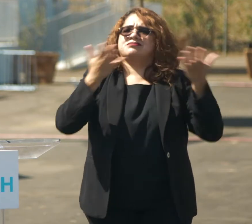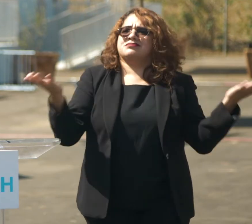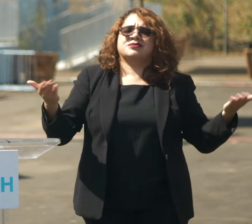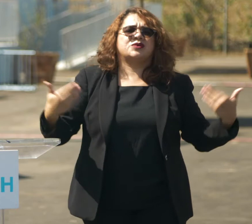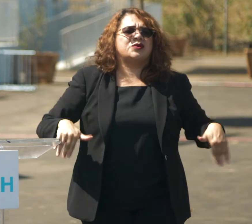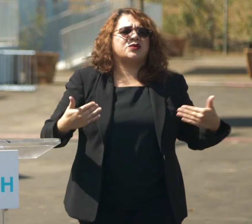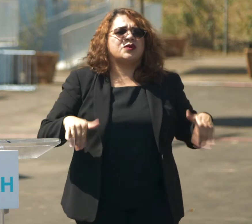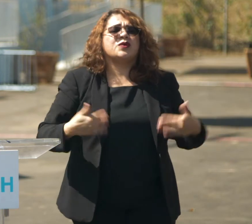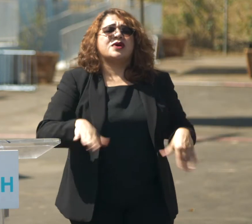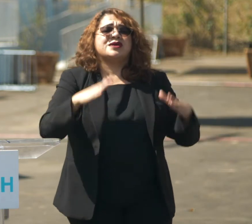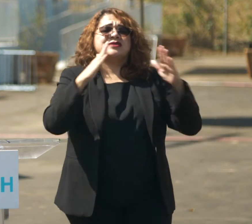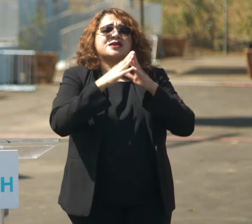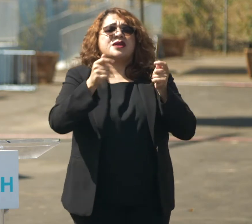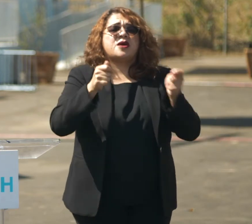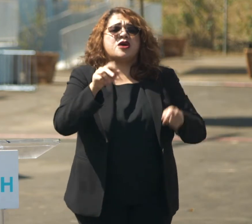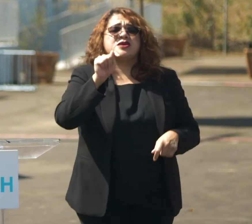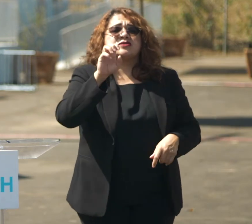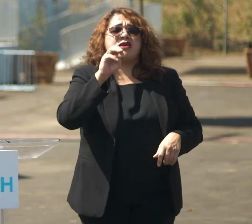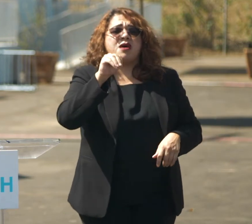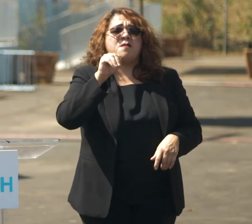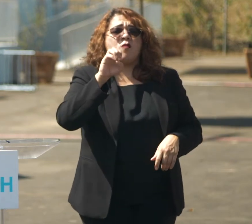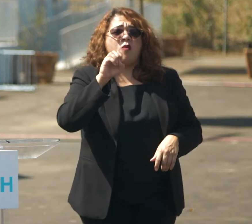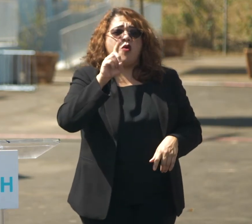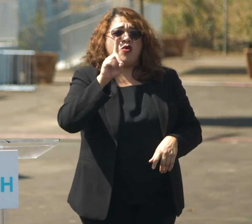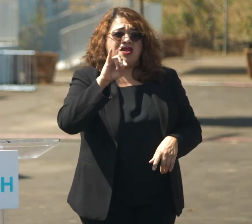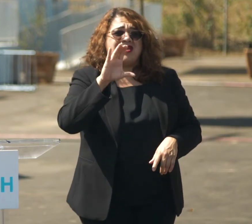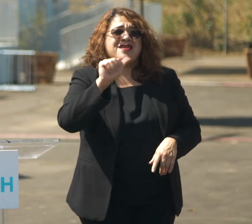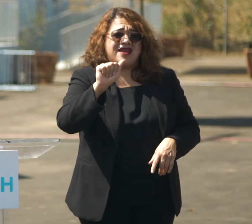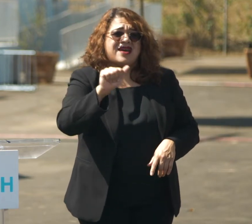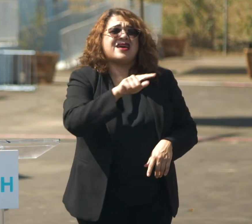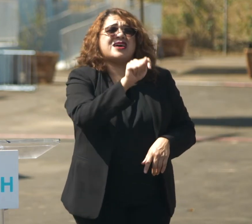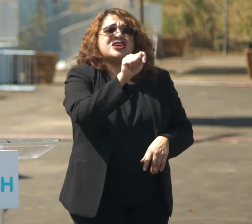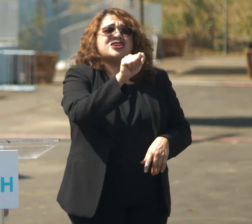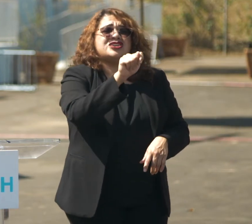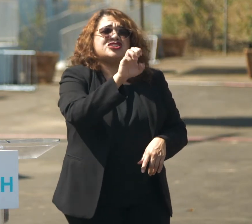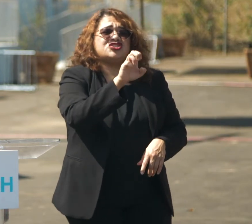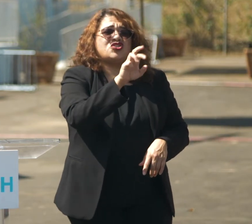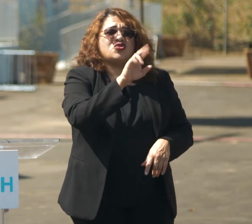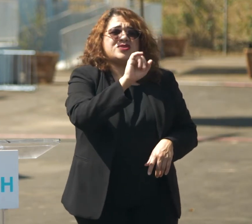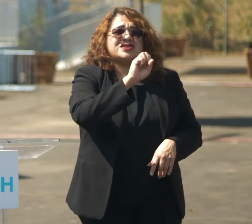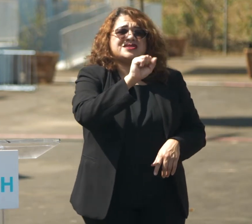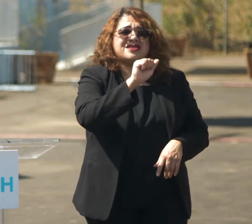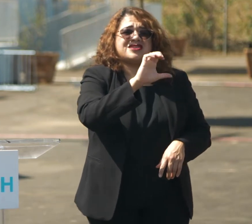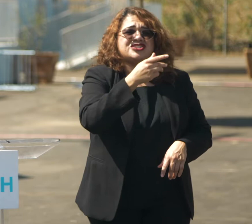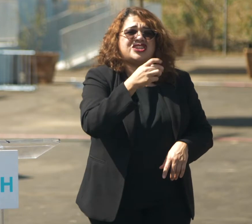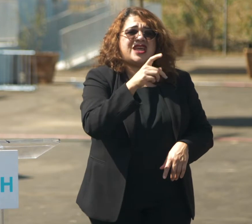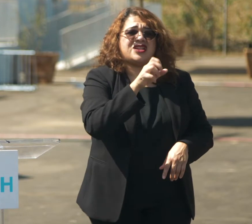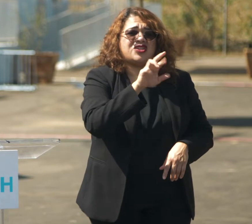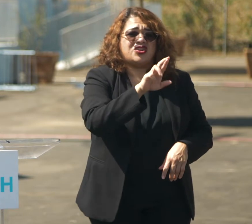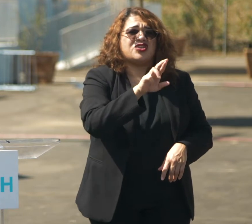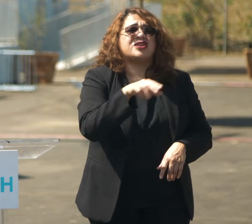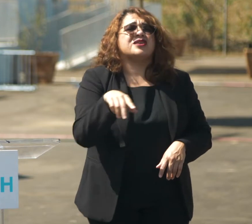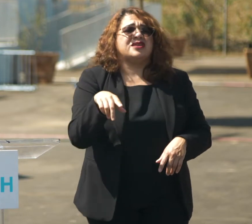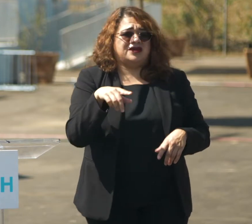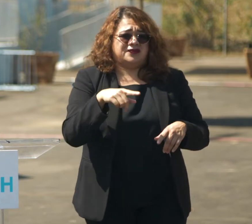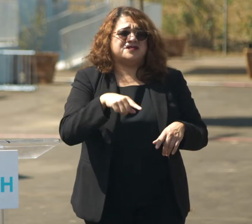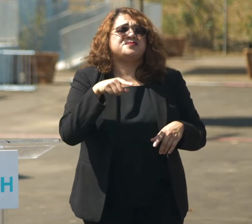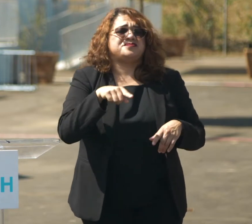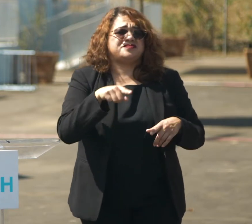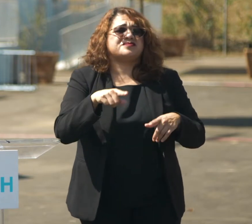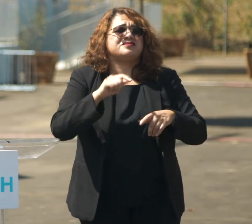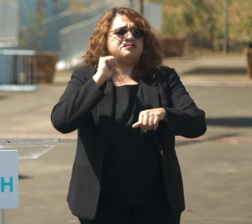thank you to our City Manager Tom Modica and Deputy City Manager Teresa Chandler for their leadership. And a special thank you to our partners at Public